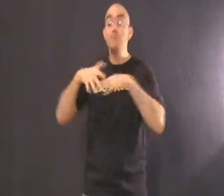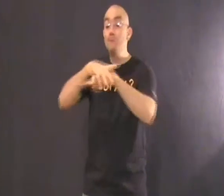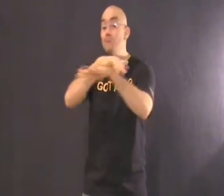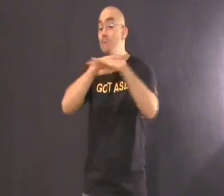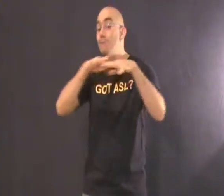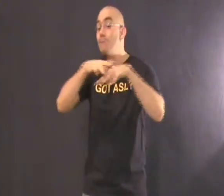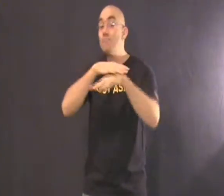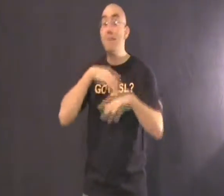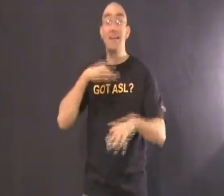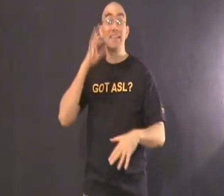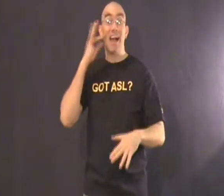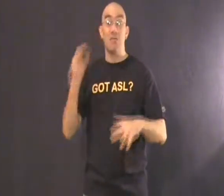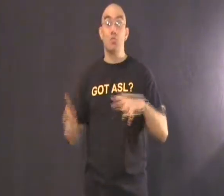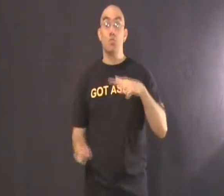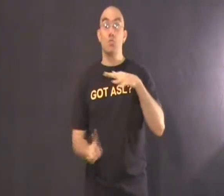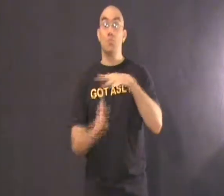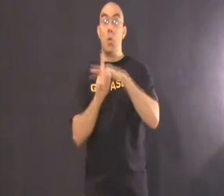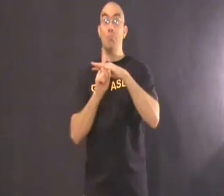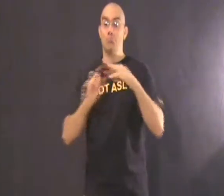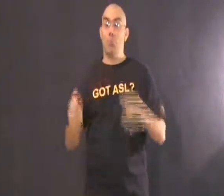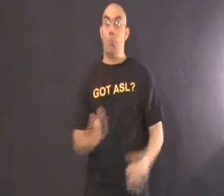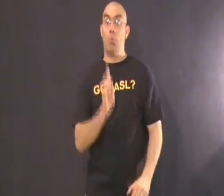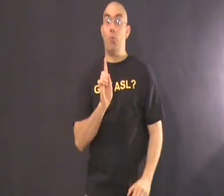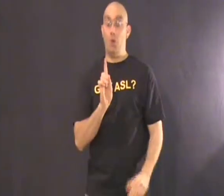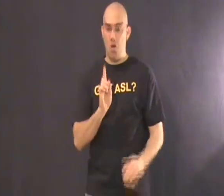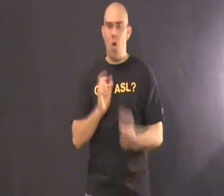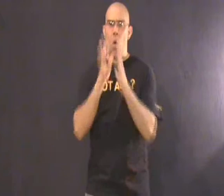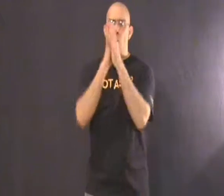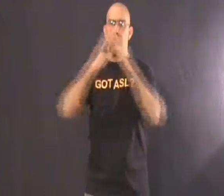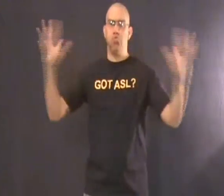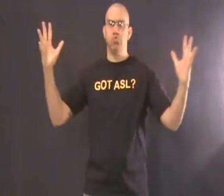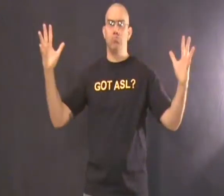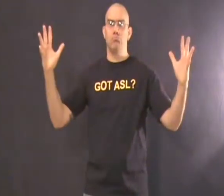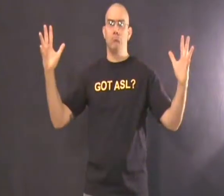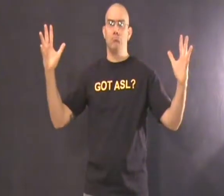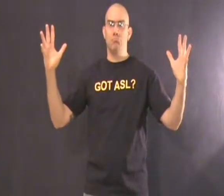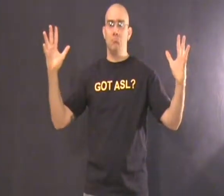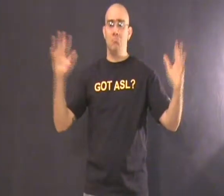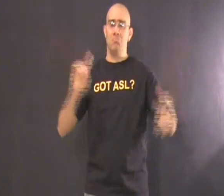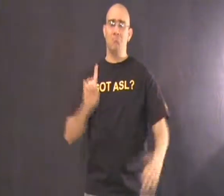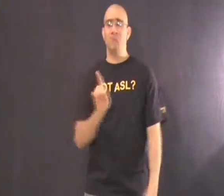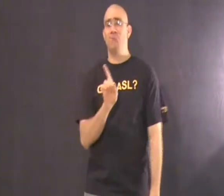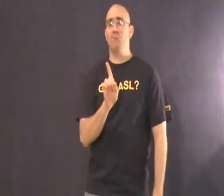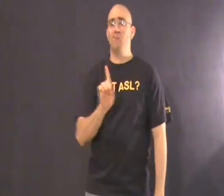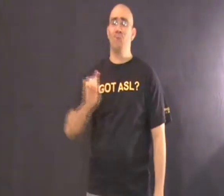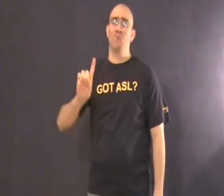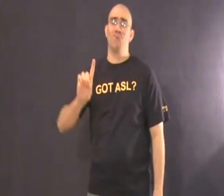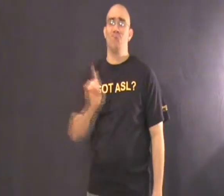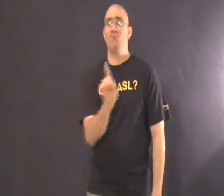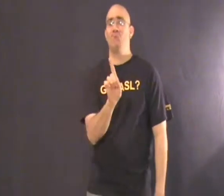Anytime there was people and animals around, if my cat showed up, they'd part like the Red Sea.